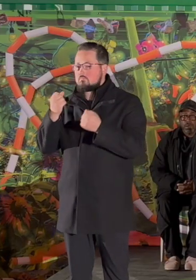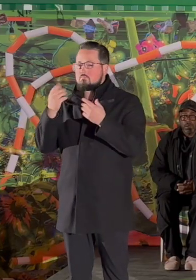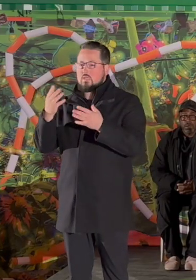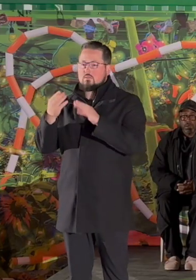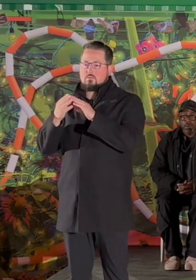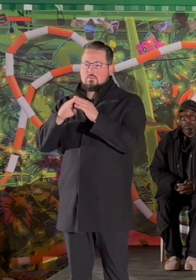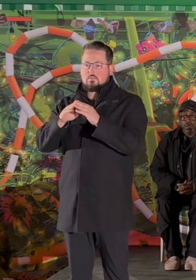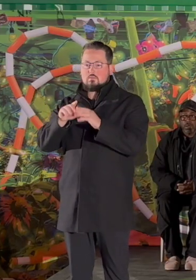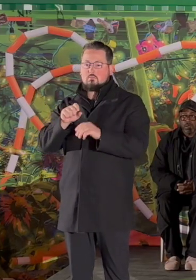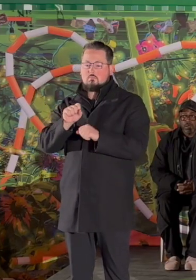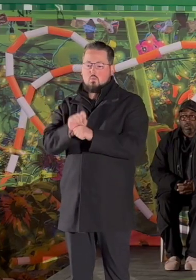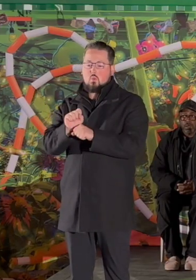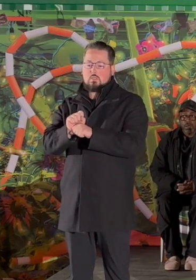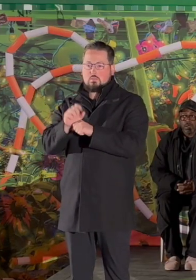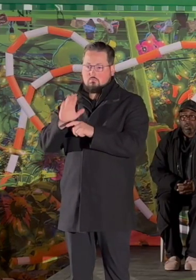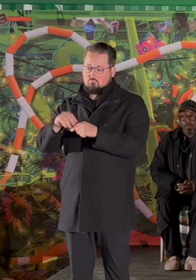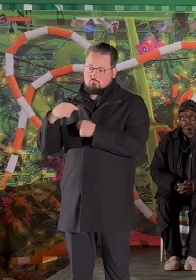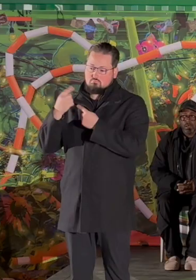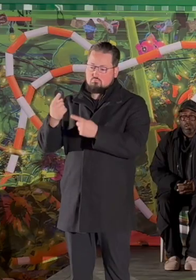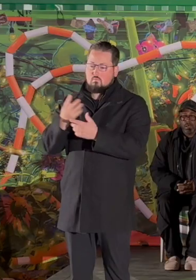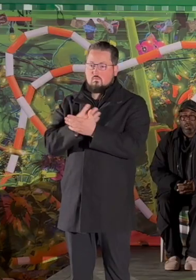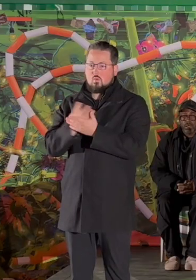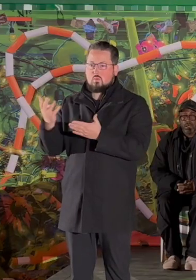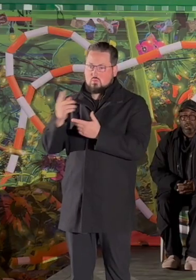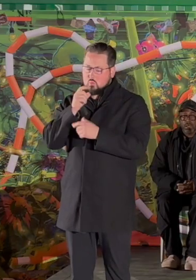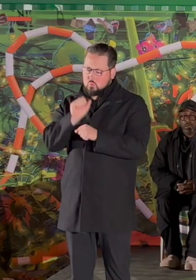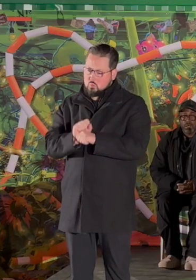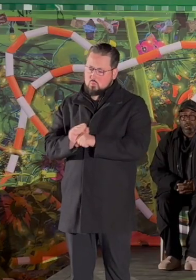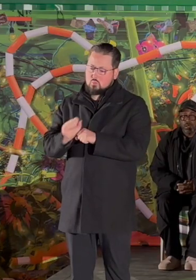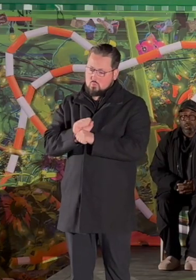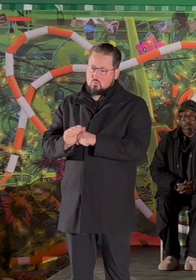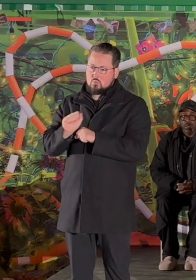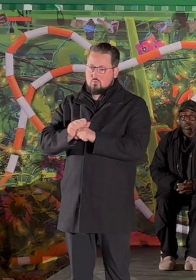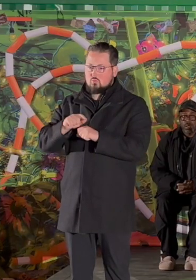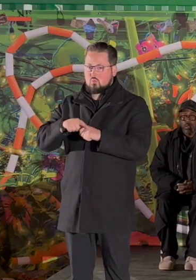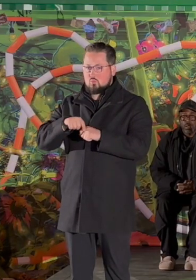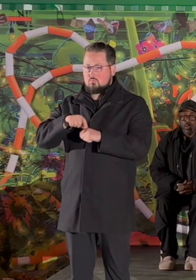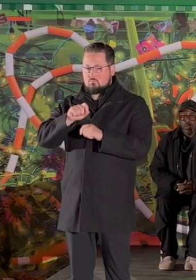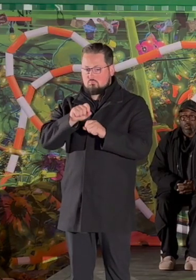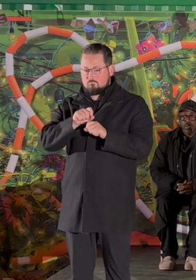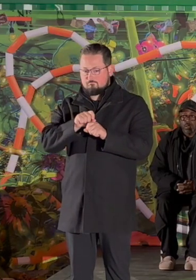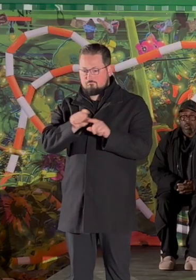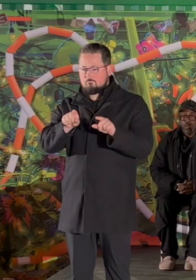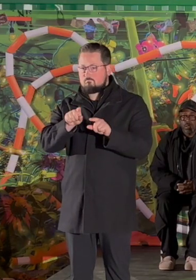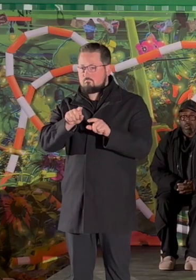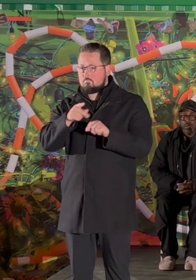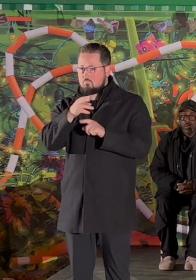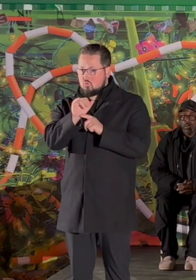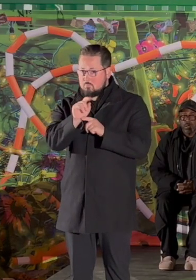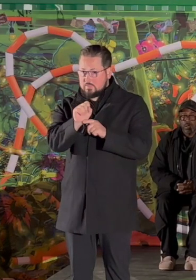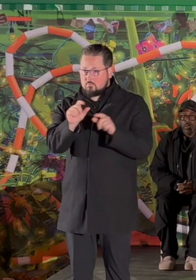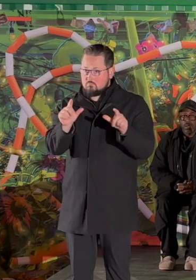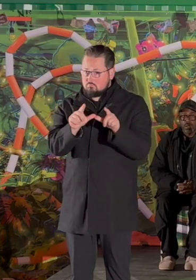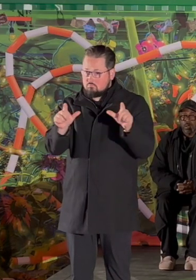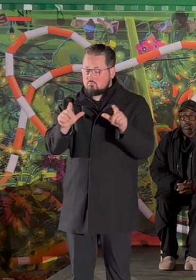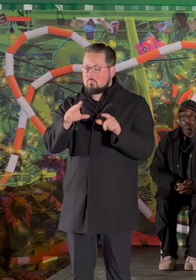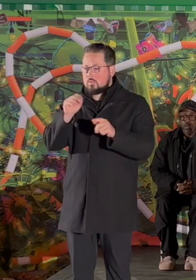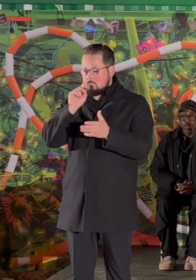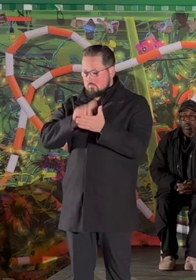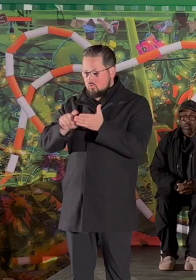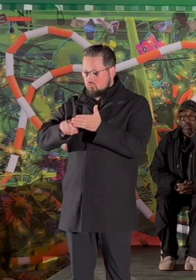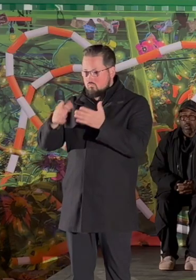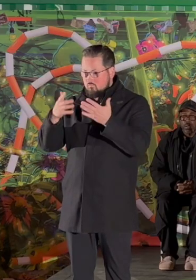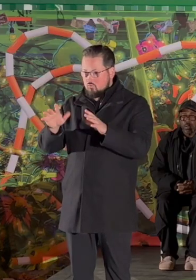city employees over 4 weeks who worked vigorously to get the permits issued, Our inspections completed so we could